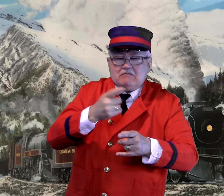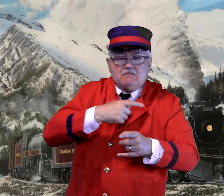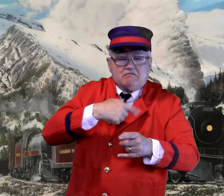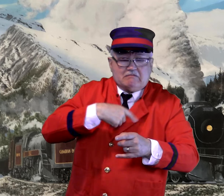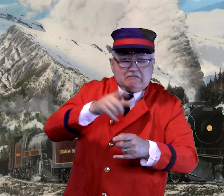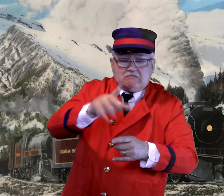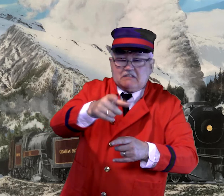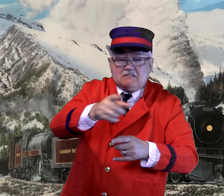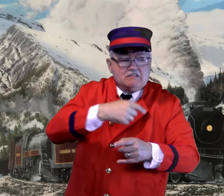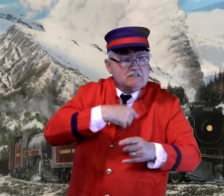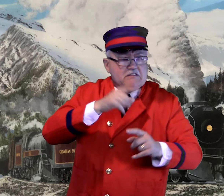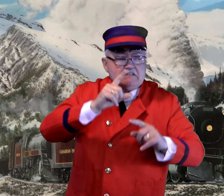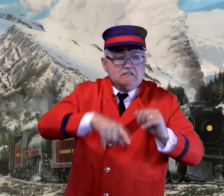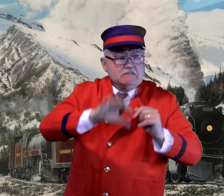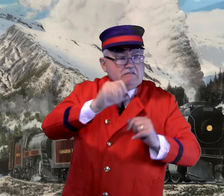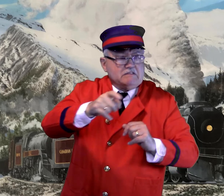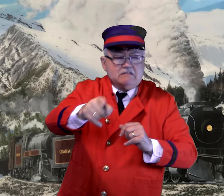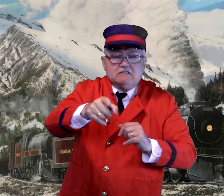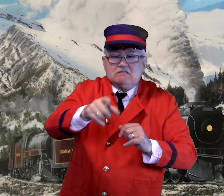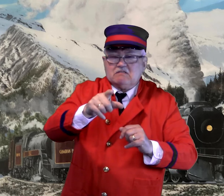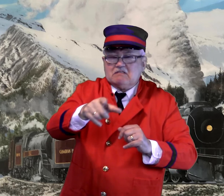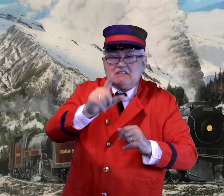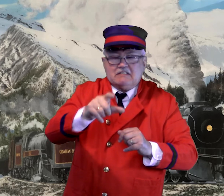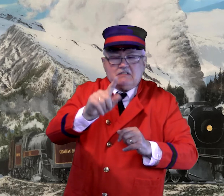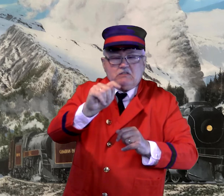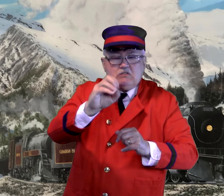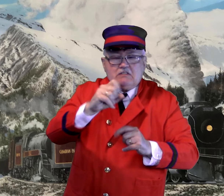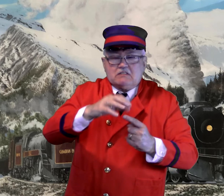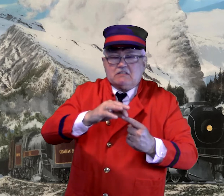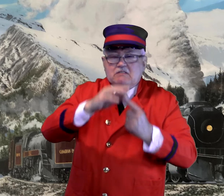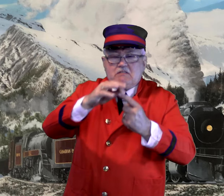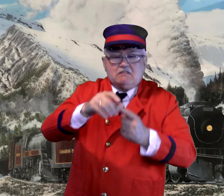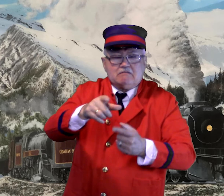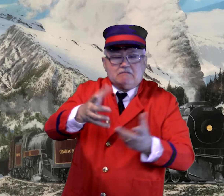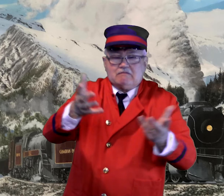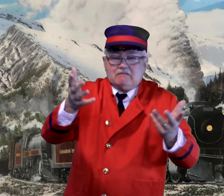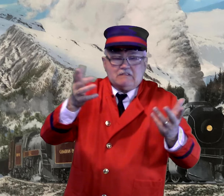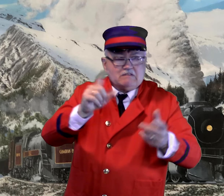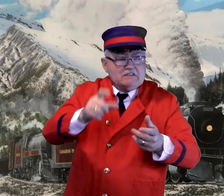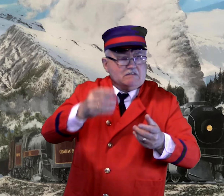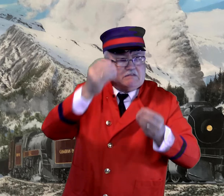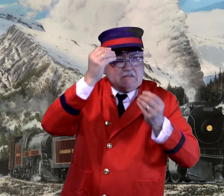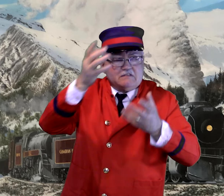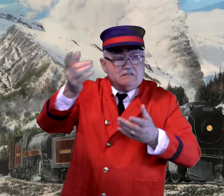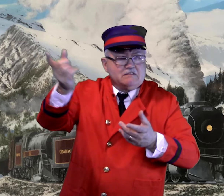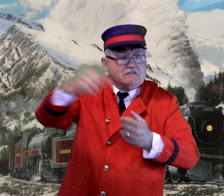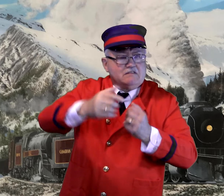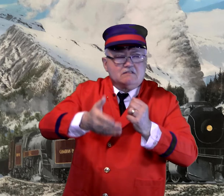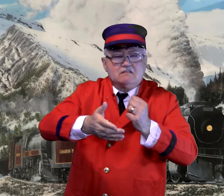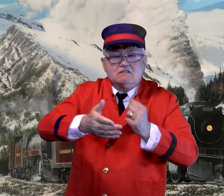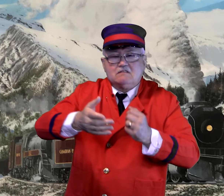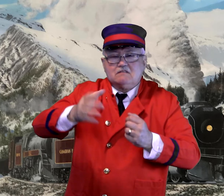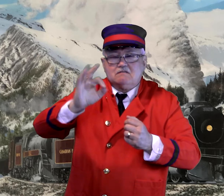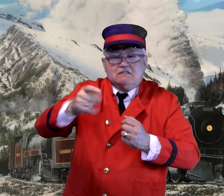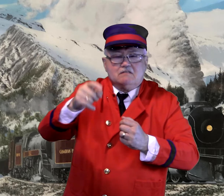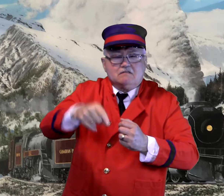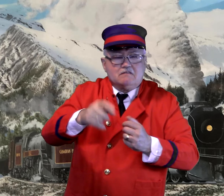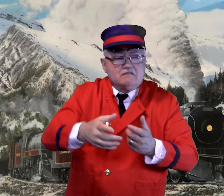something has let go. We need to have it fixed. We don't have the tools. I'm sure we're going to need to call some